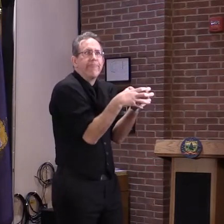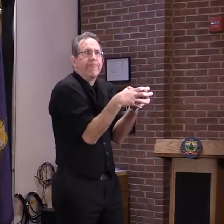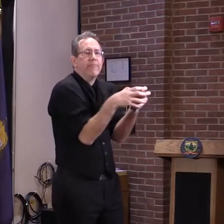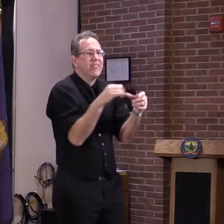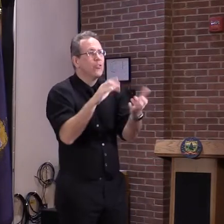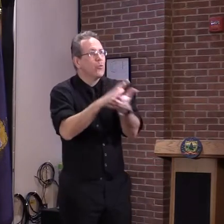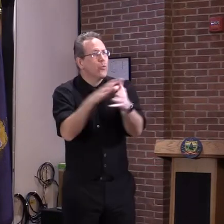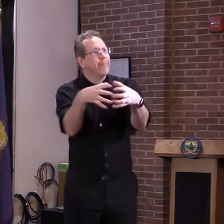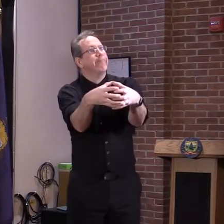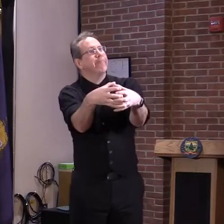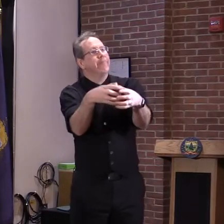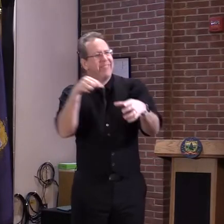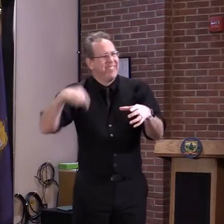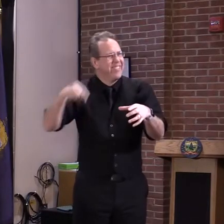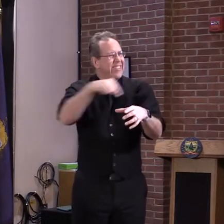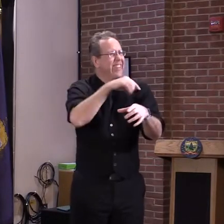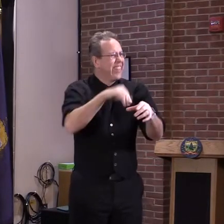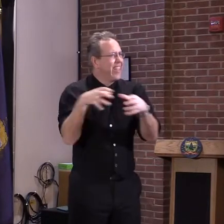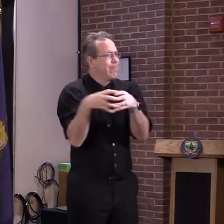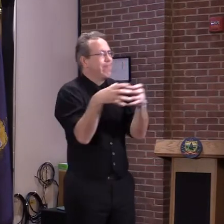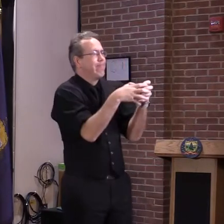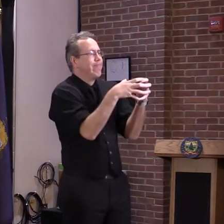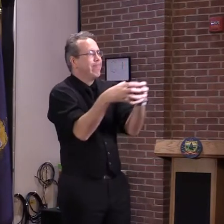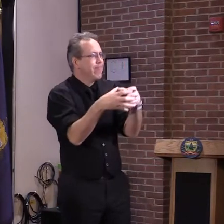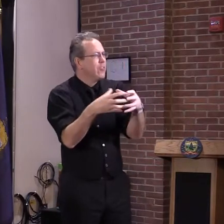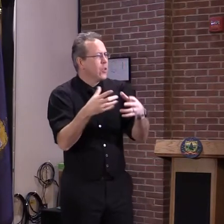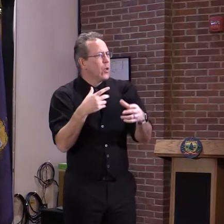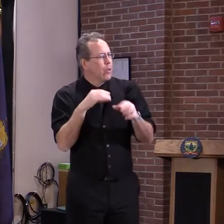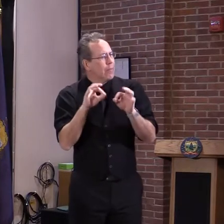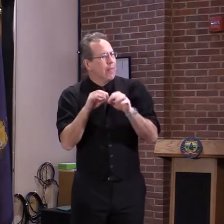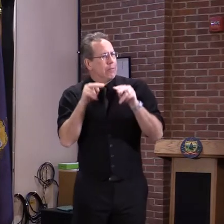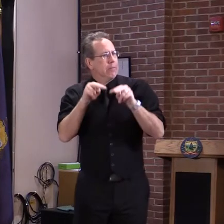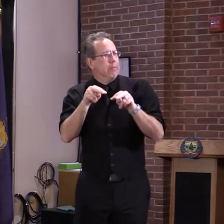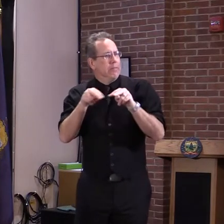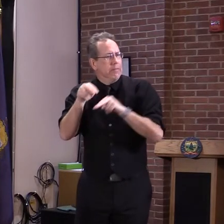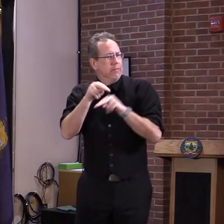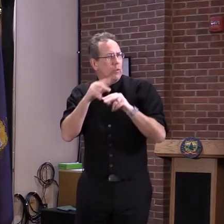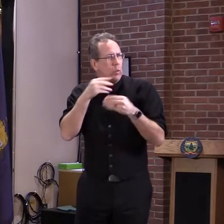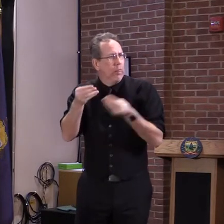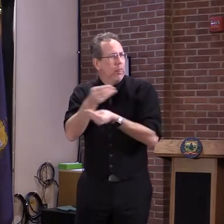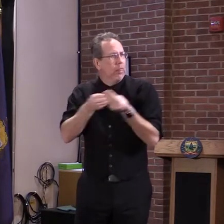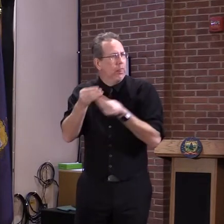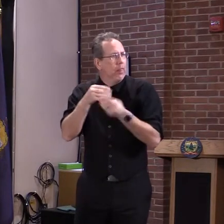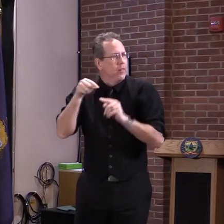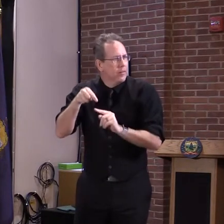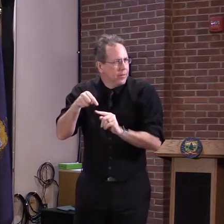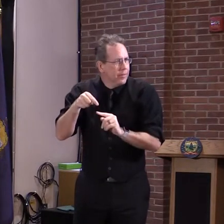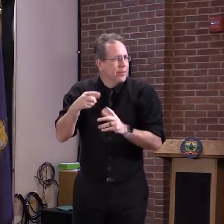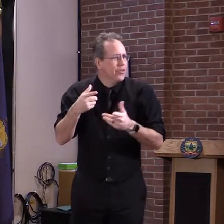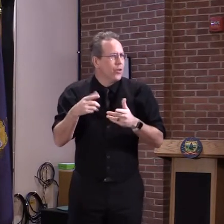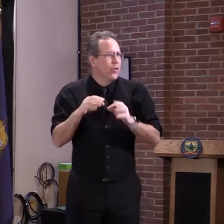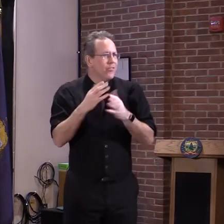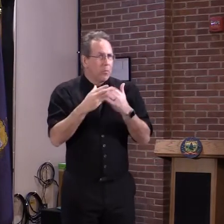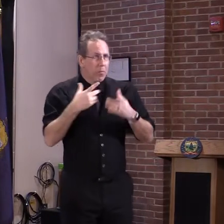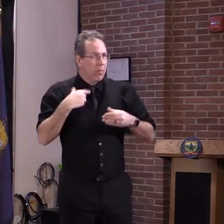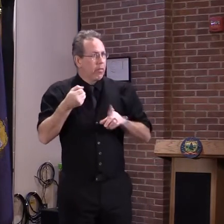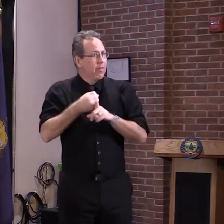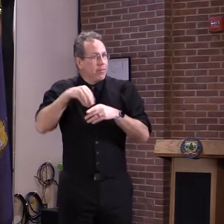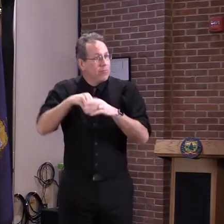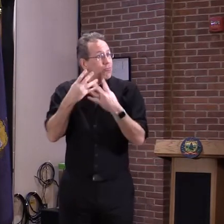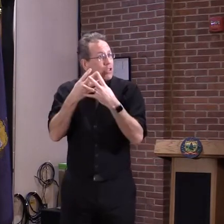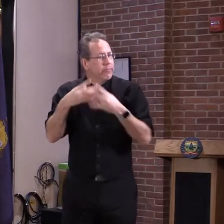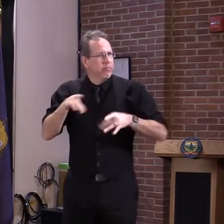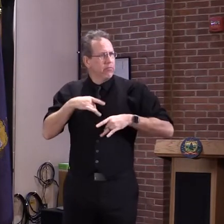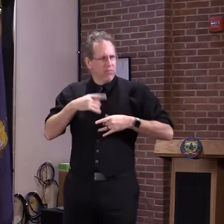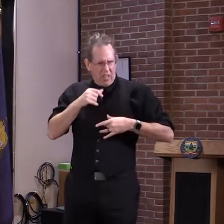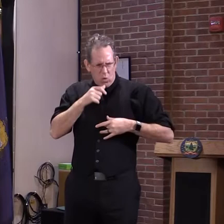be reevaluating the role of surveillance testing in settings like that, as well as part of our ongoing testing